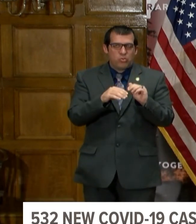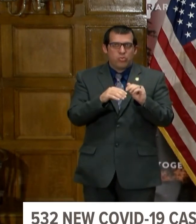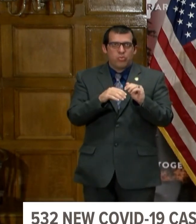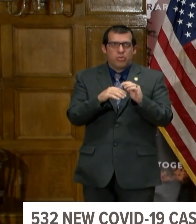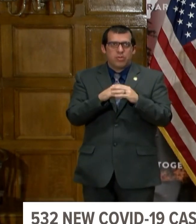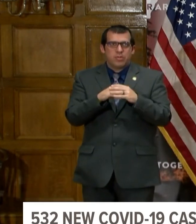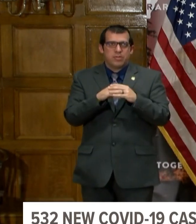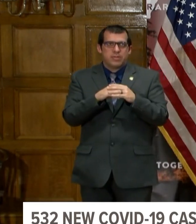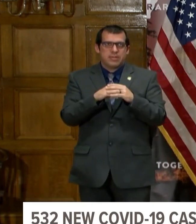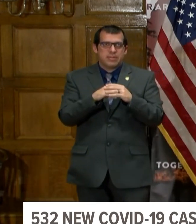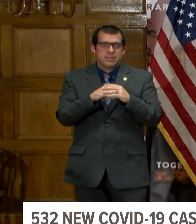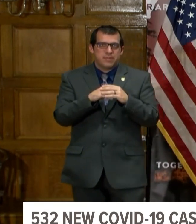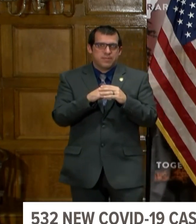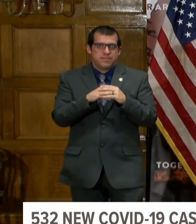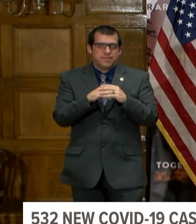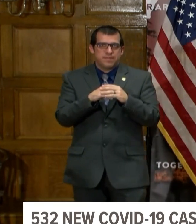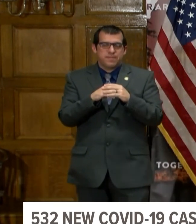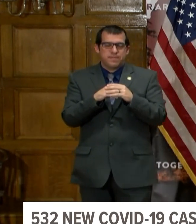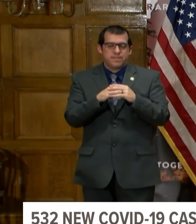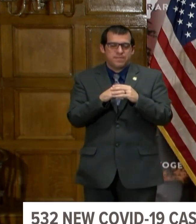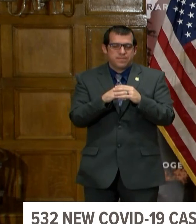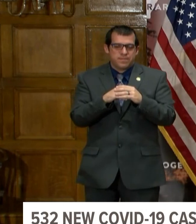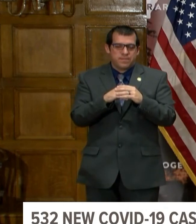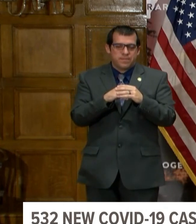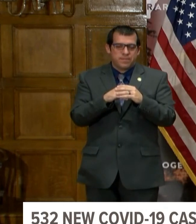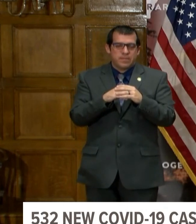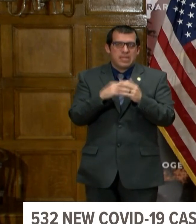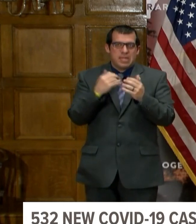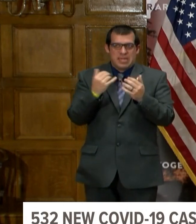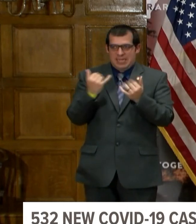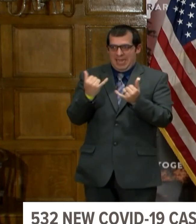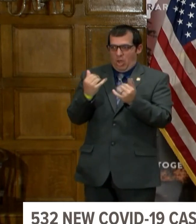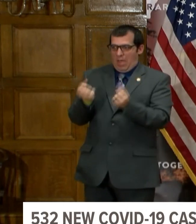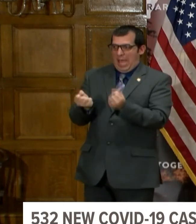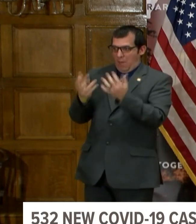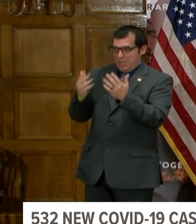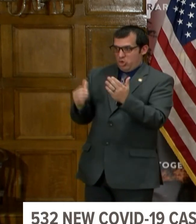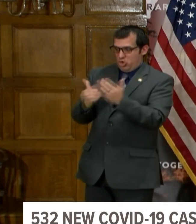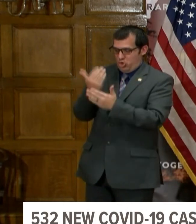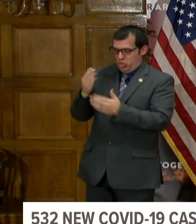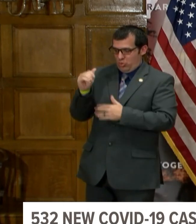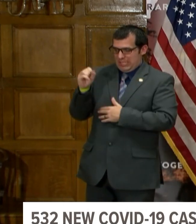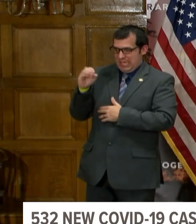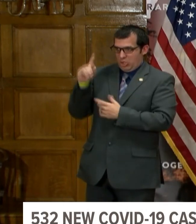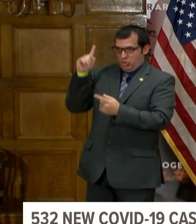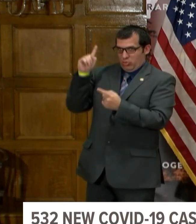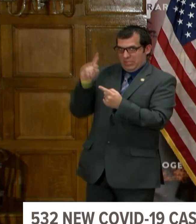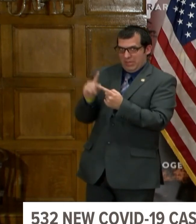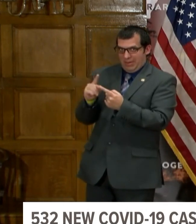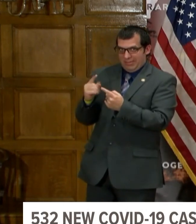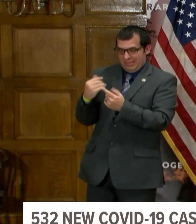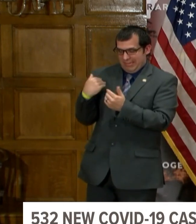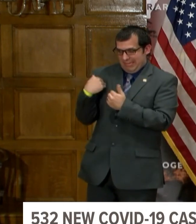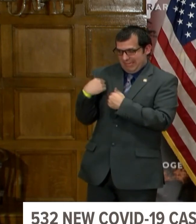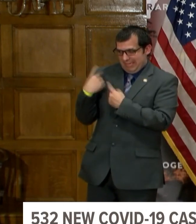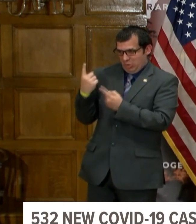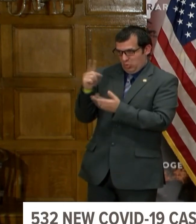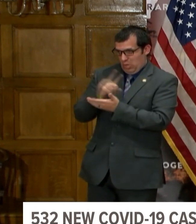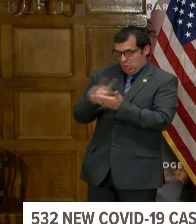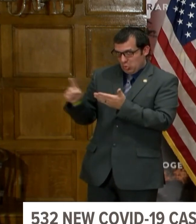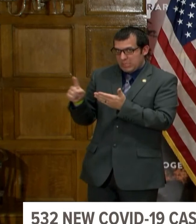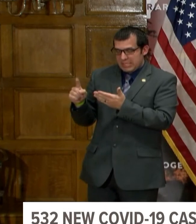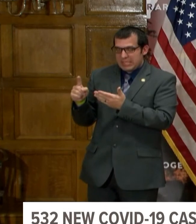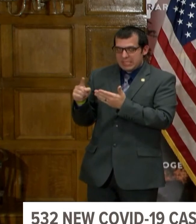seen since we've had a reduction in new cases over the last week to a